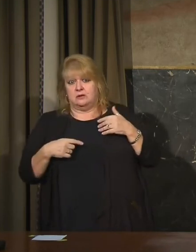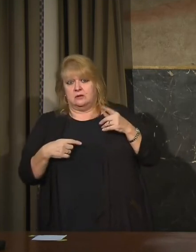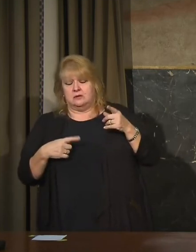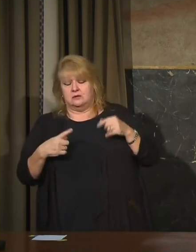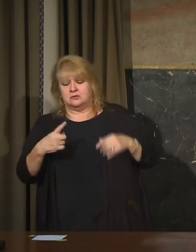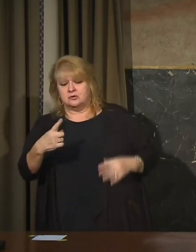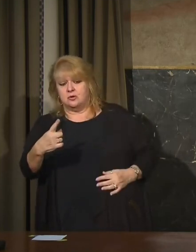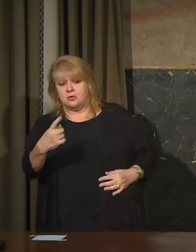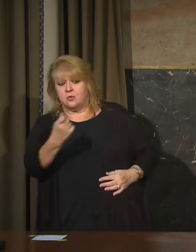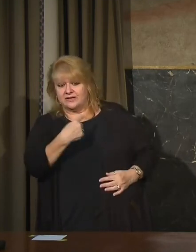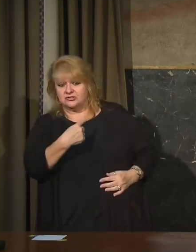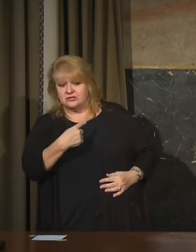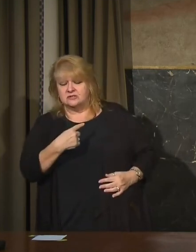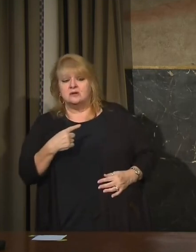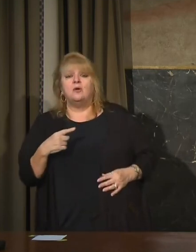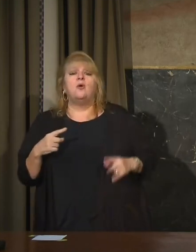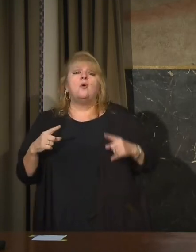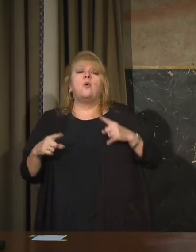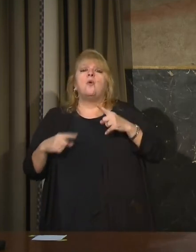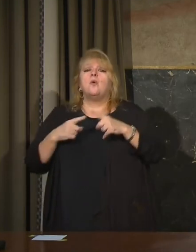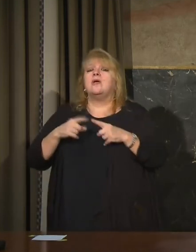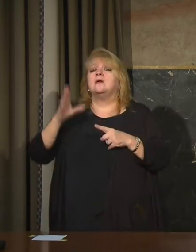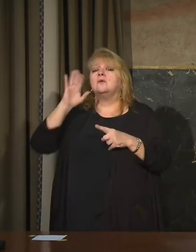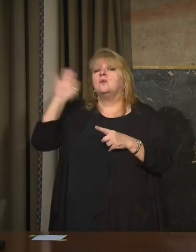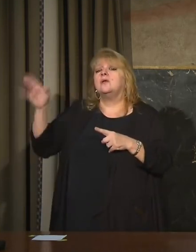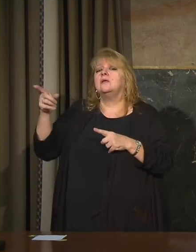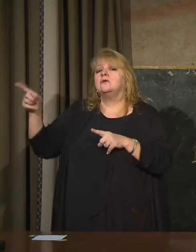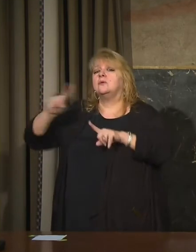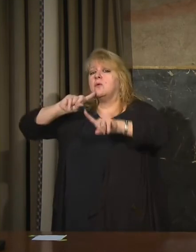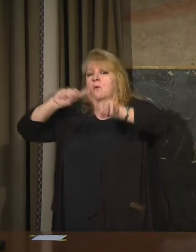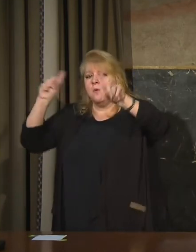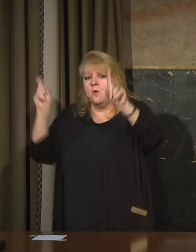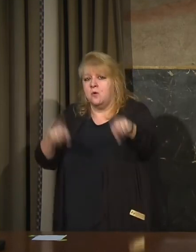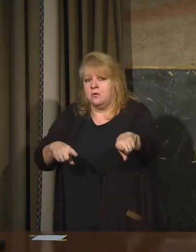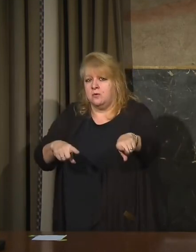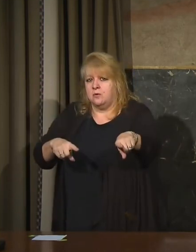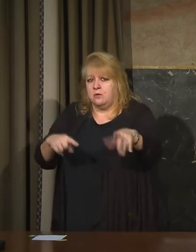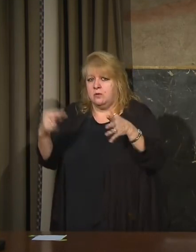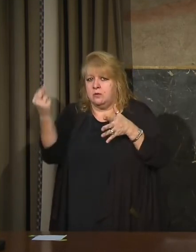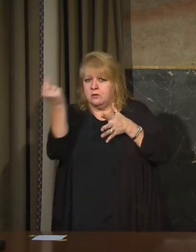But it sort of begs the question, and this is a different